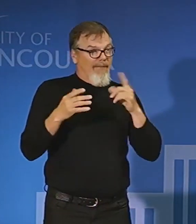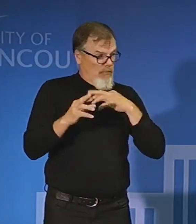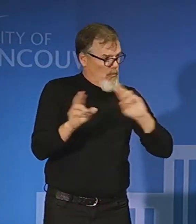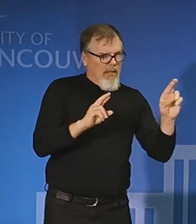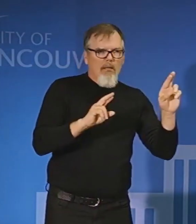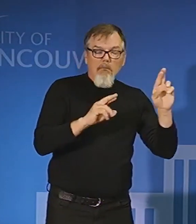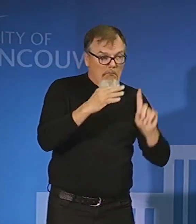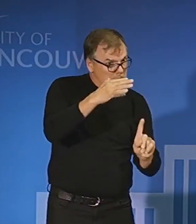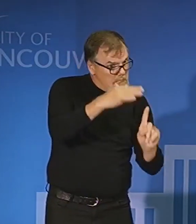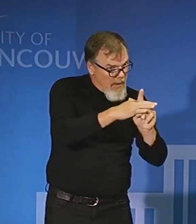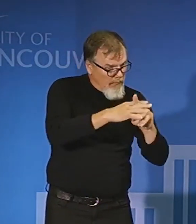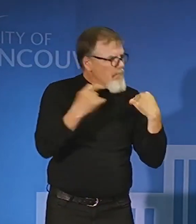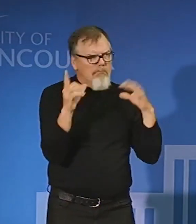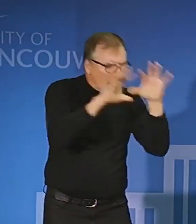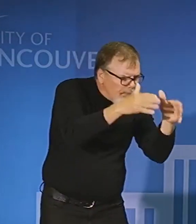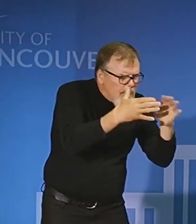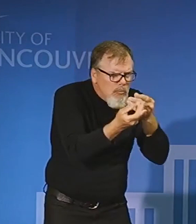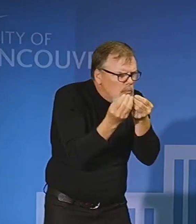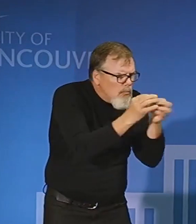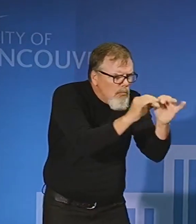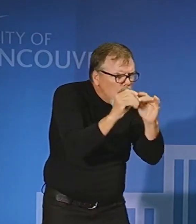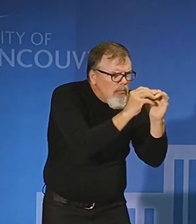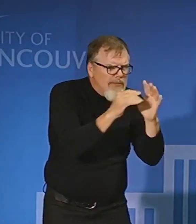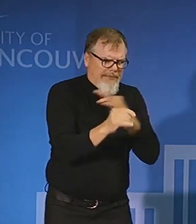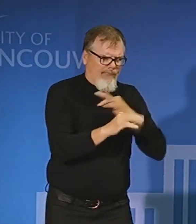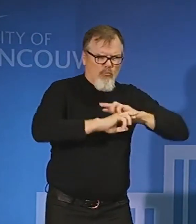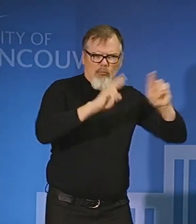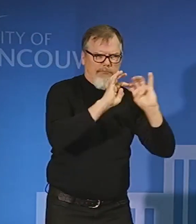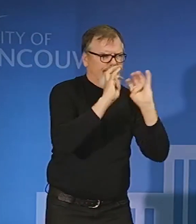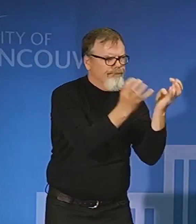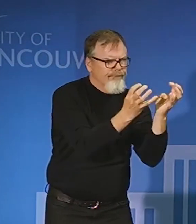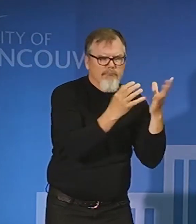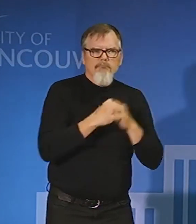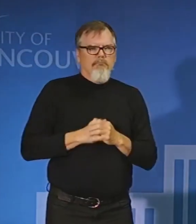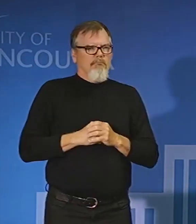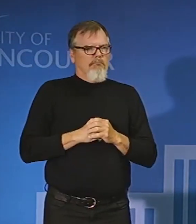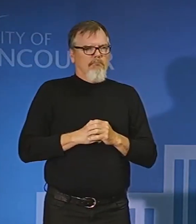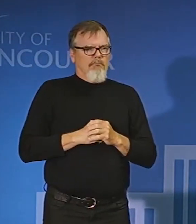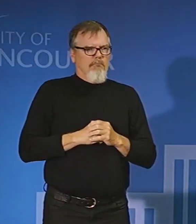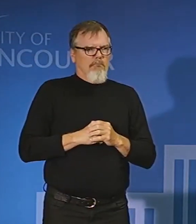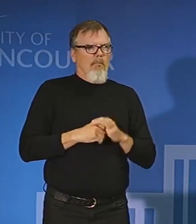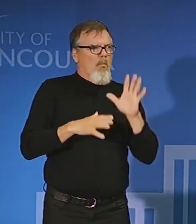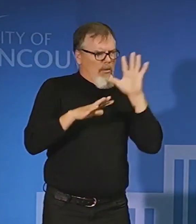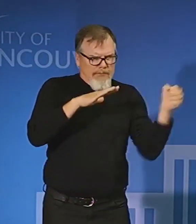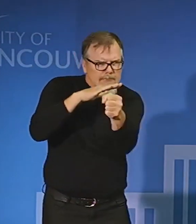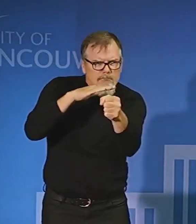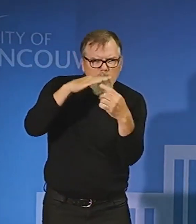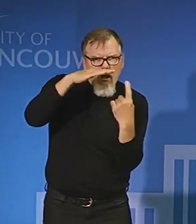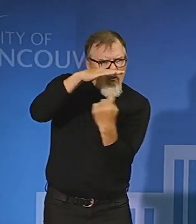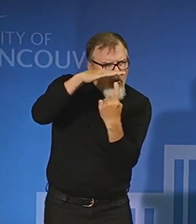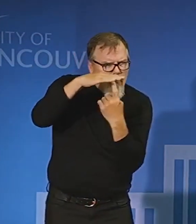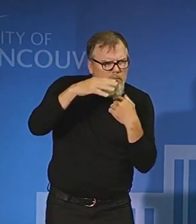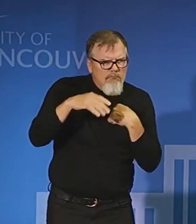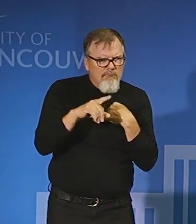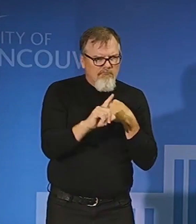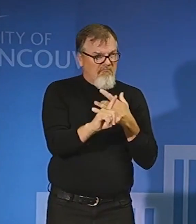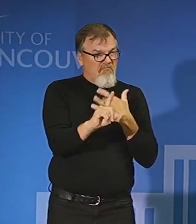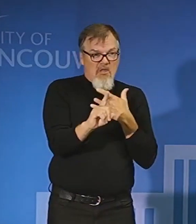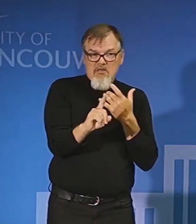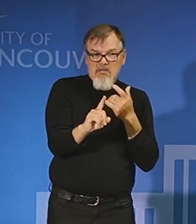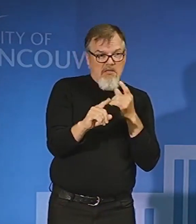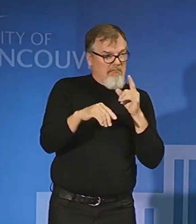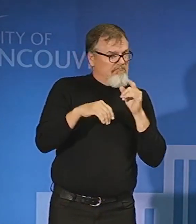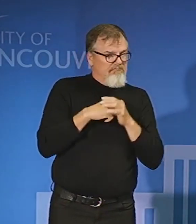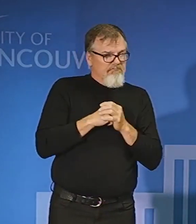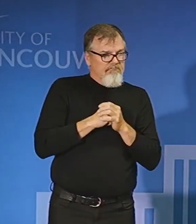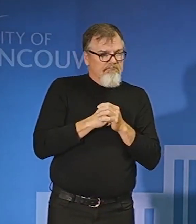of COVID-19, those cases will be under isolation until public health deems that they're no longer contagious to others. And